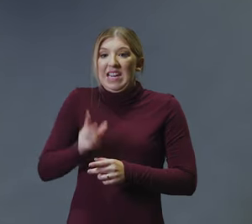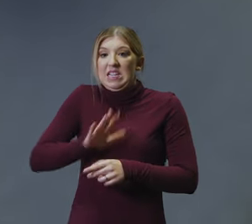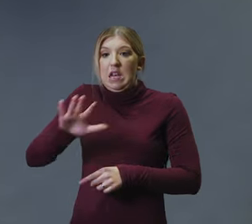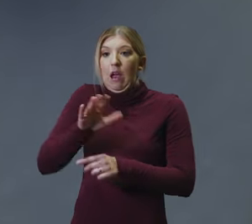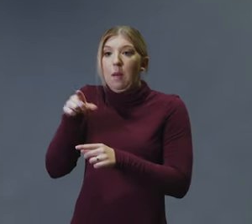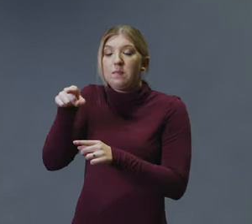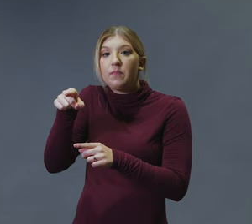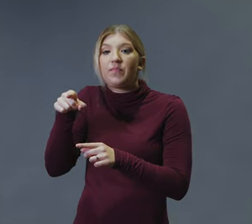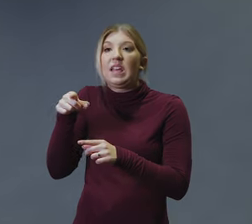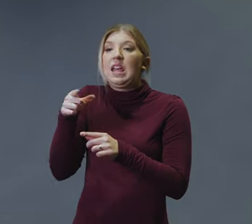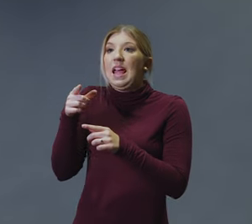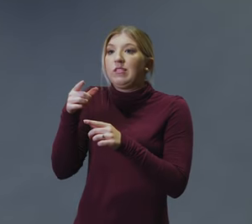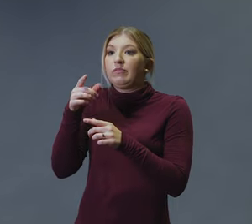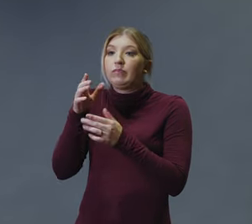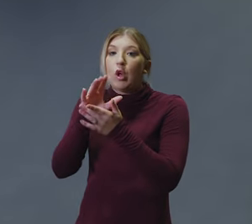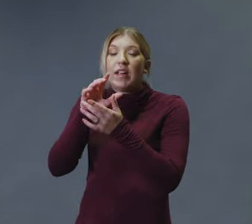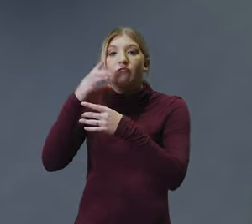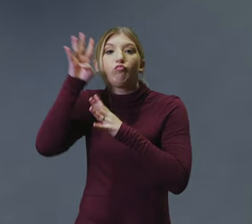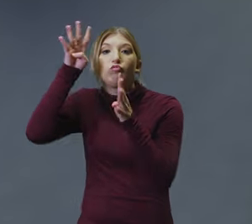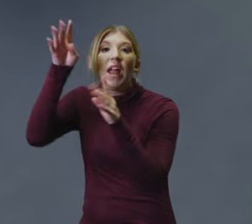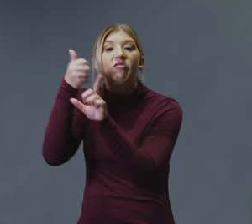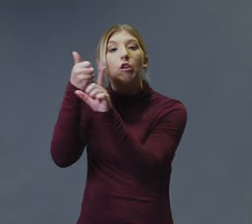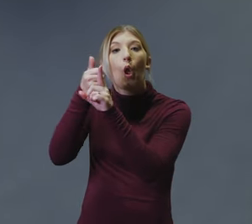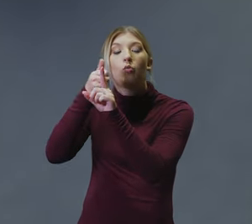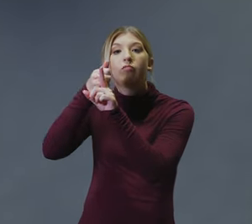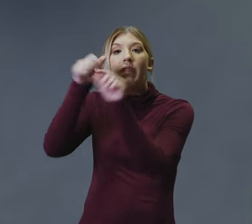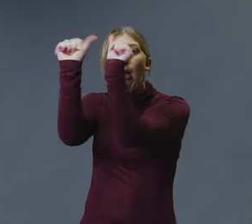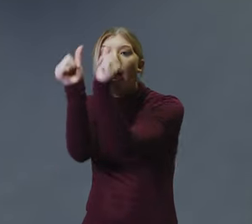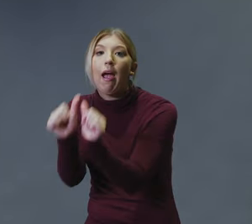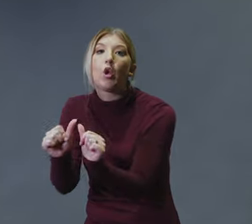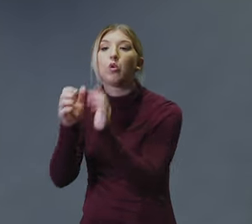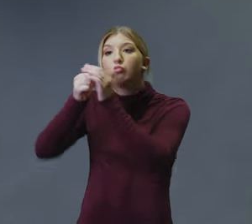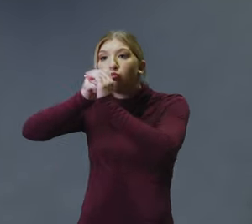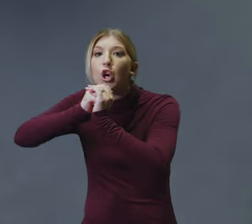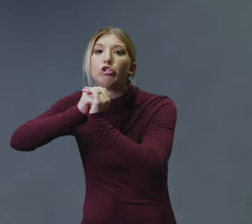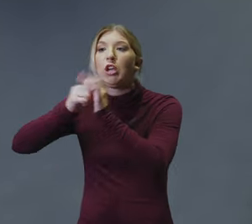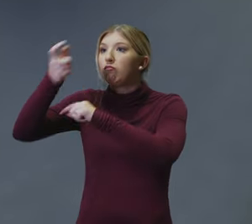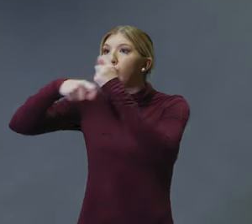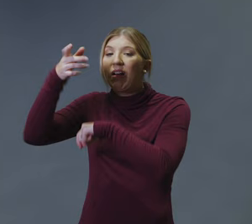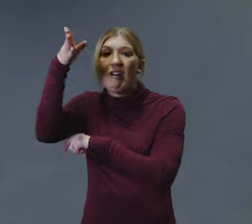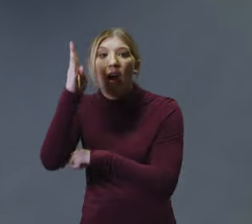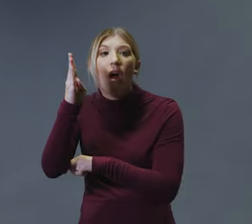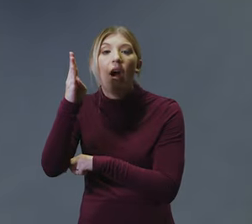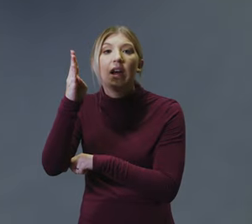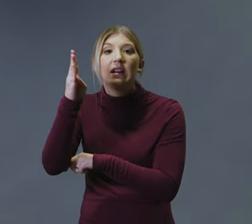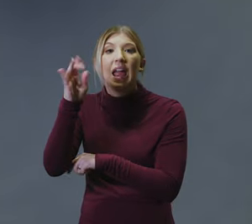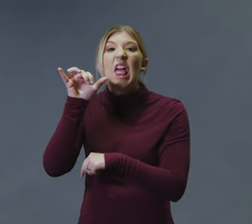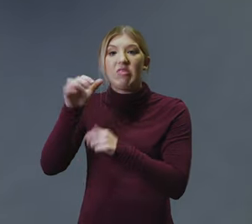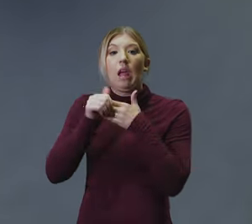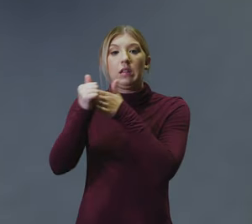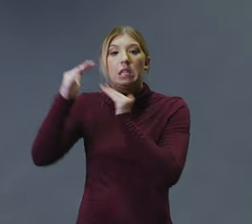allowed idolatry and idolatry worship and this deafening tone to